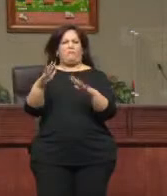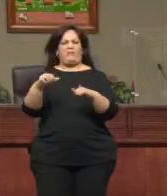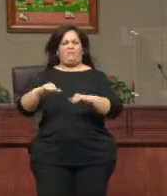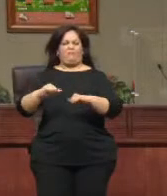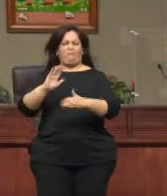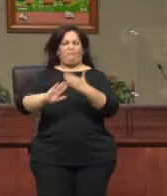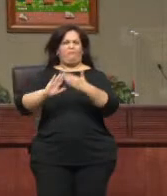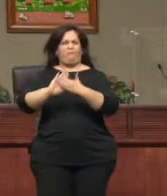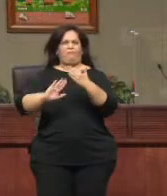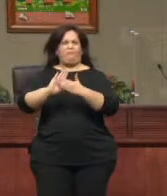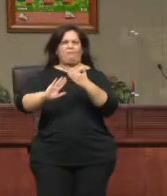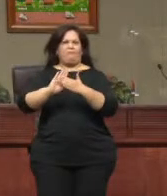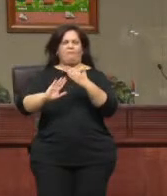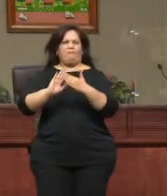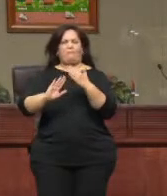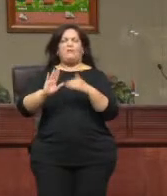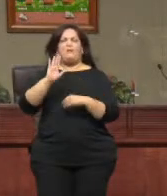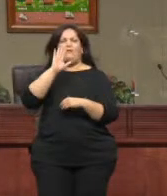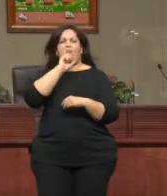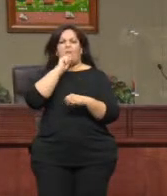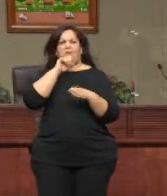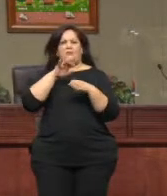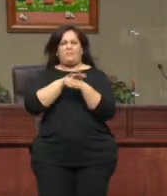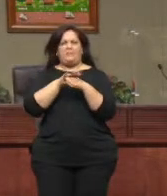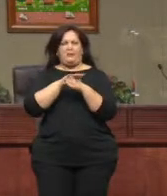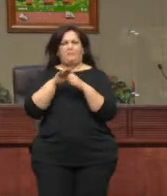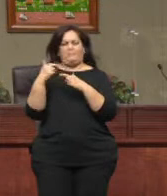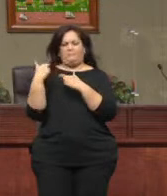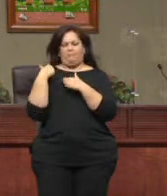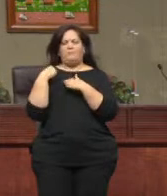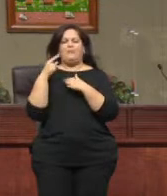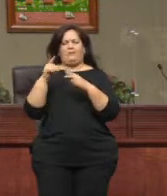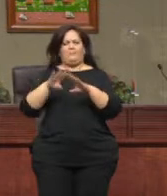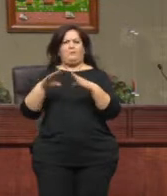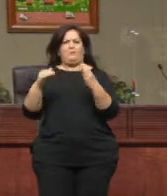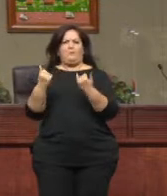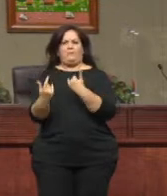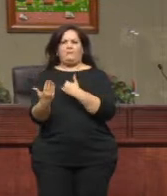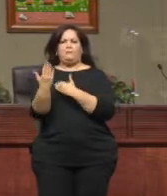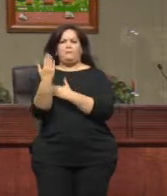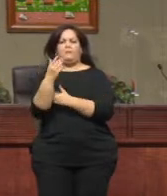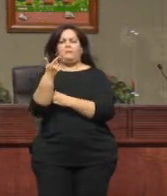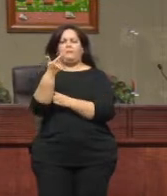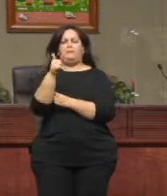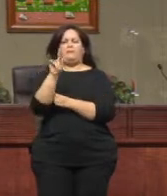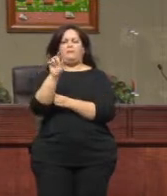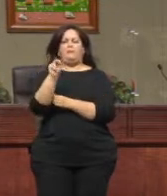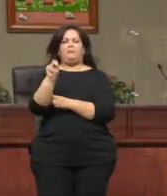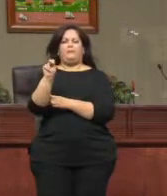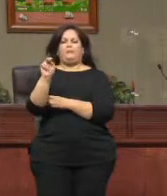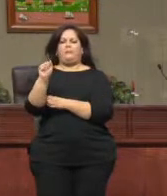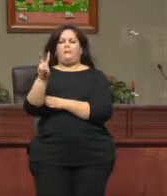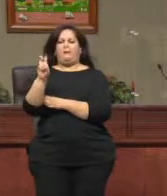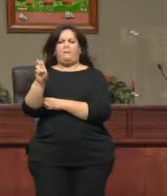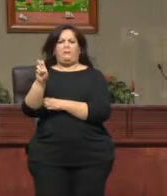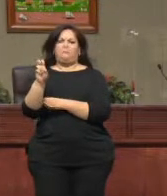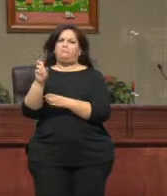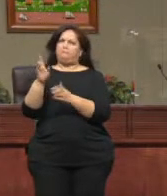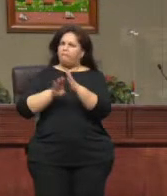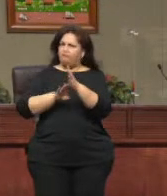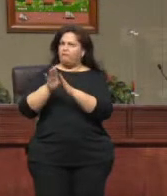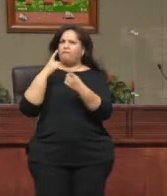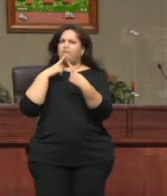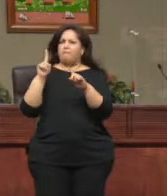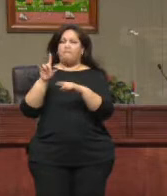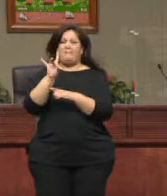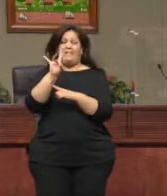by Orange County launched this morning at Barber Park on Gatlin Avenue with great success. 800 appointments